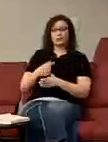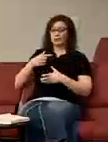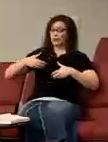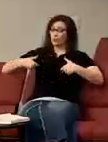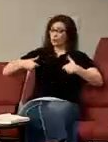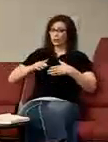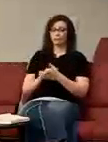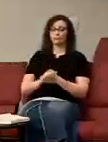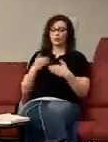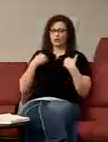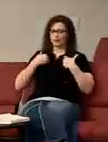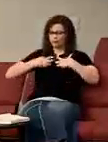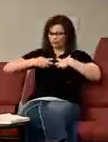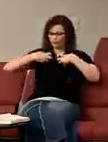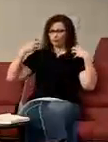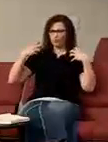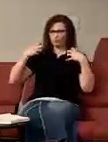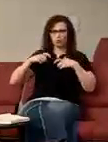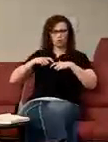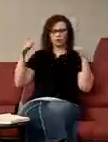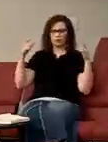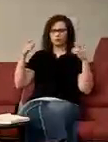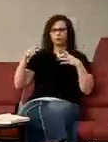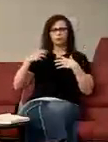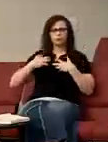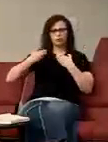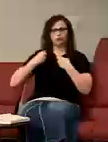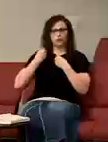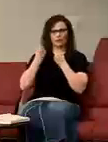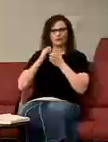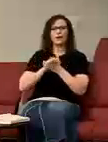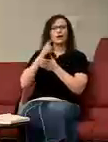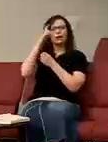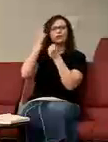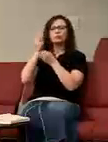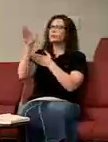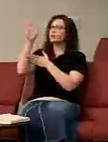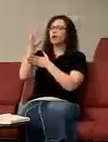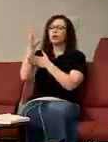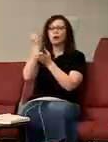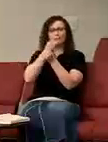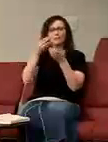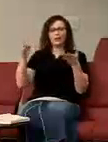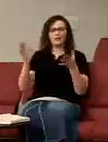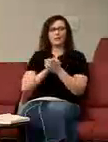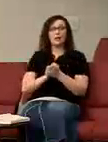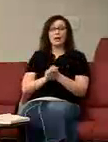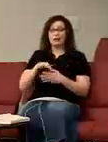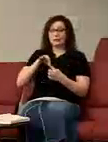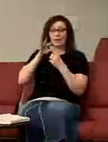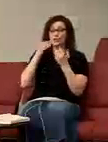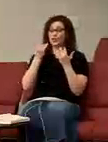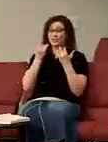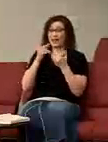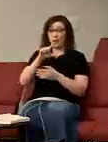superhuman strength. We need to have that kind of faith, just trusting God in everything. And especially in 2020 with everything that's going on,